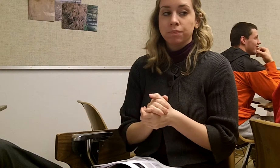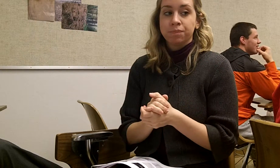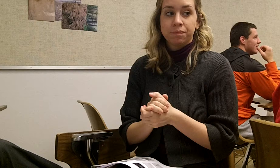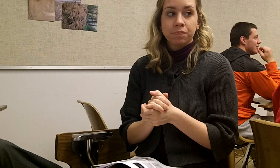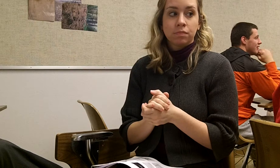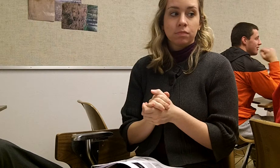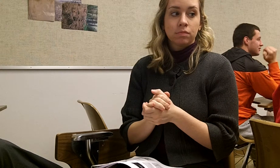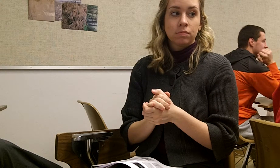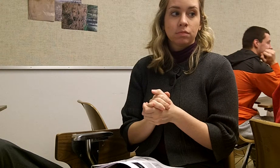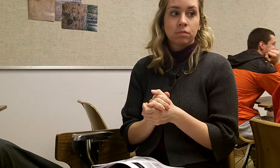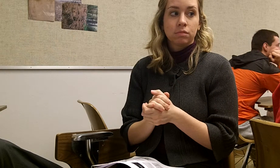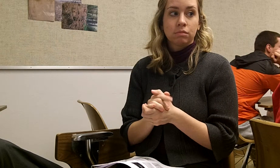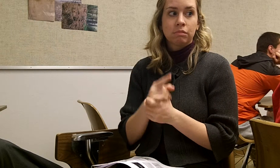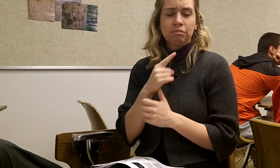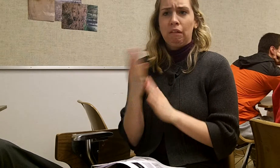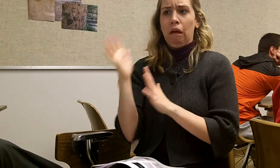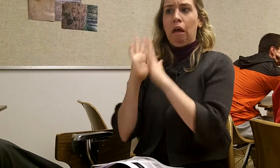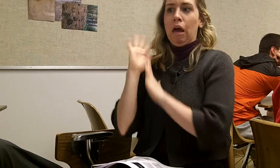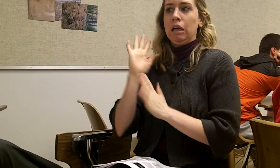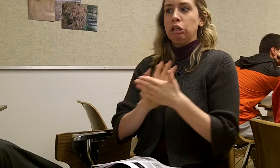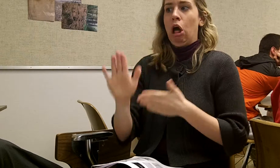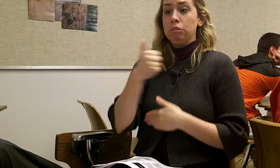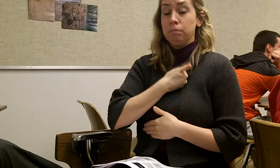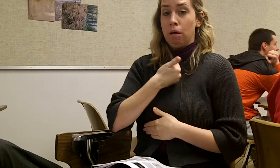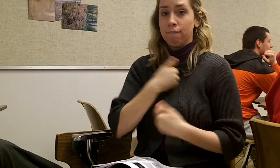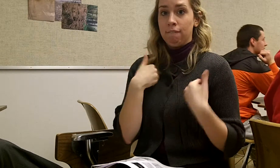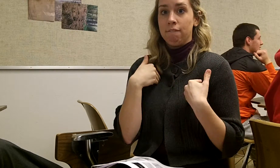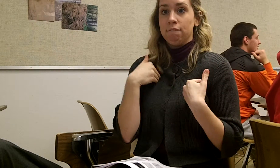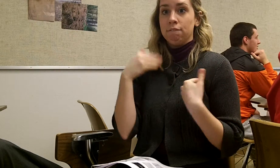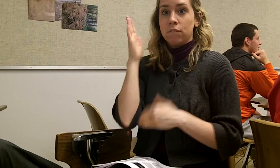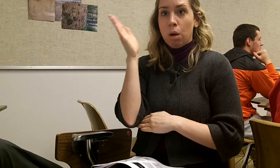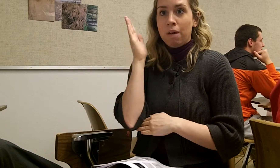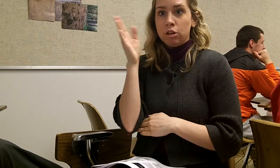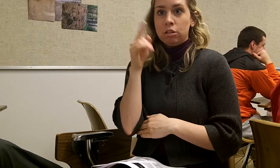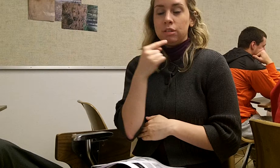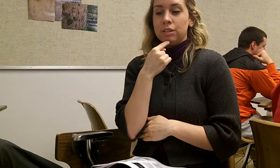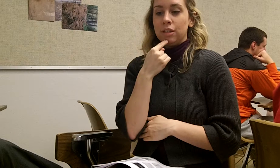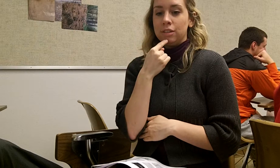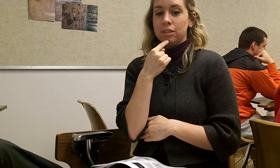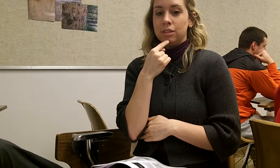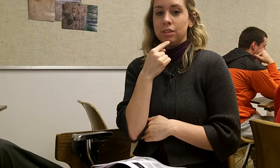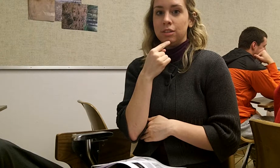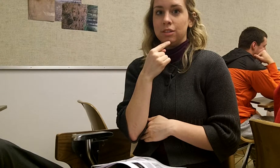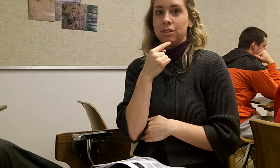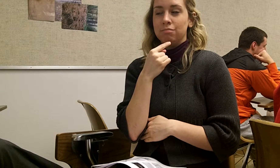I used to have this professor in college and he would say, the eraser is poised, fearsome felt.